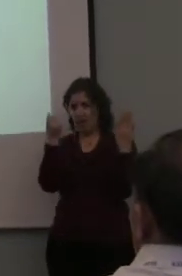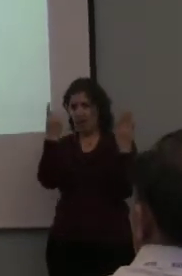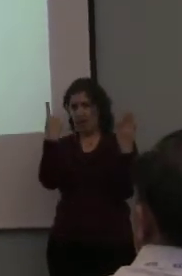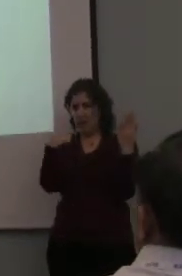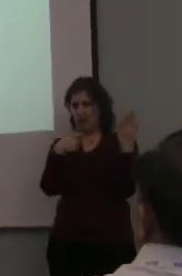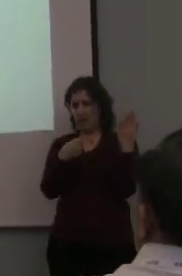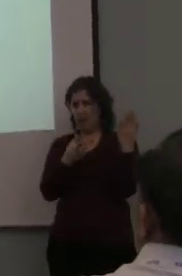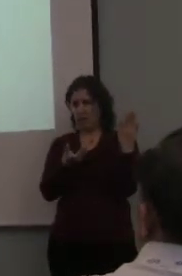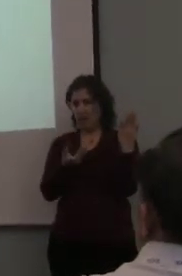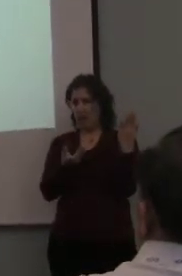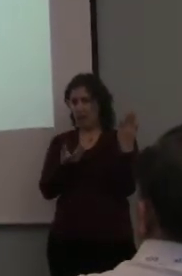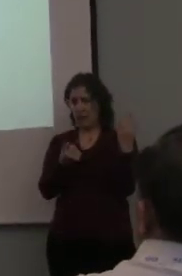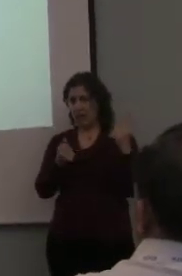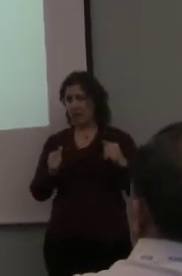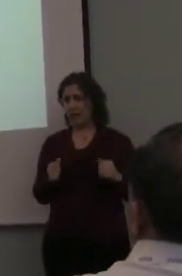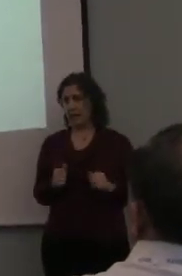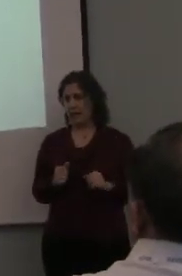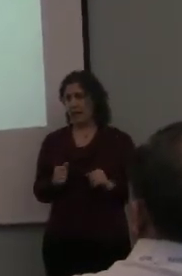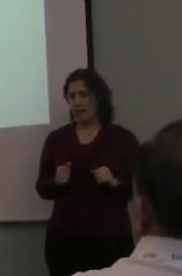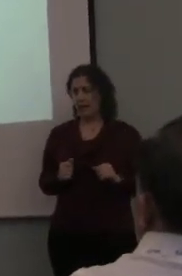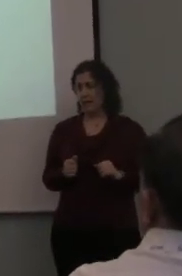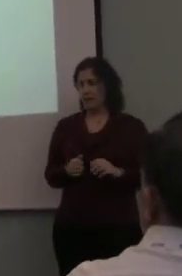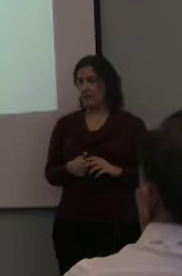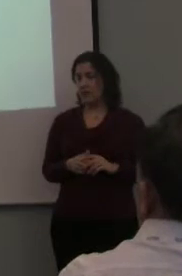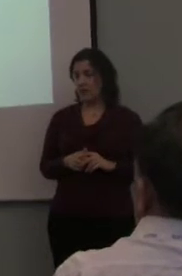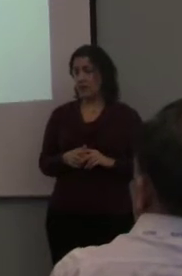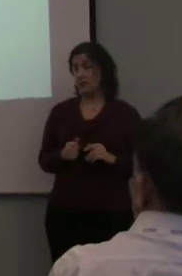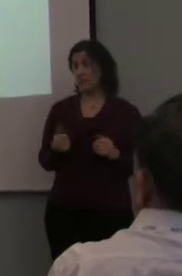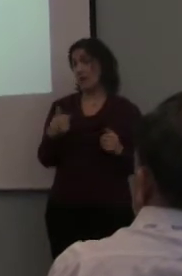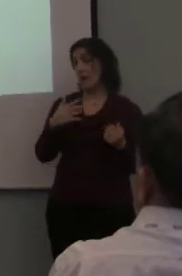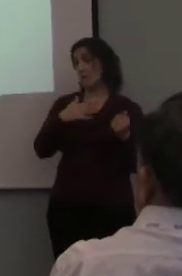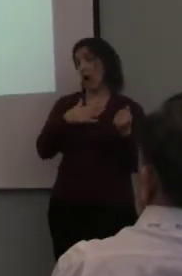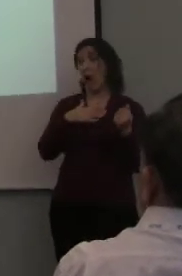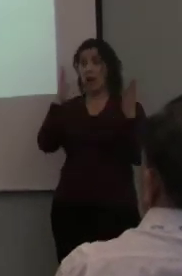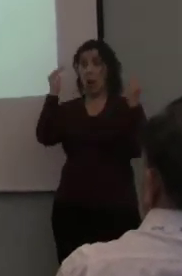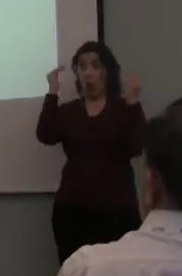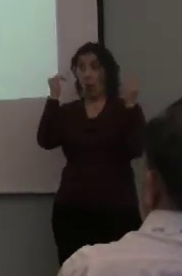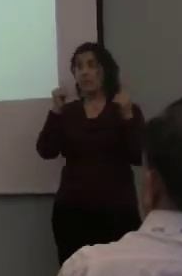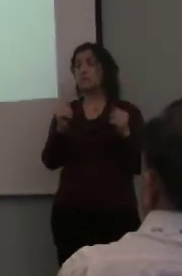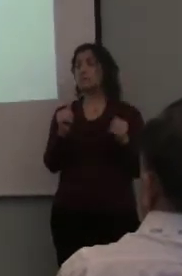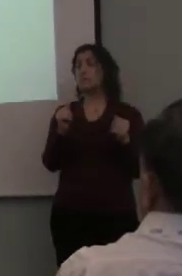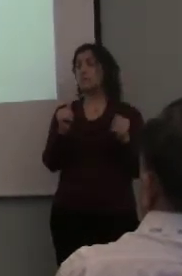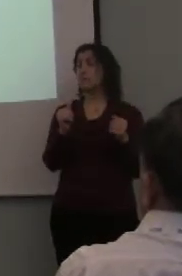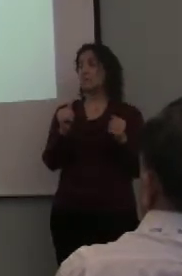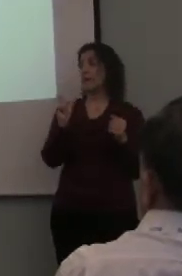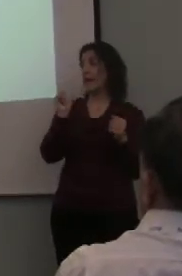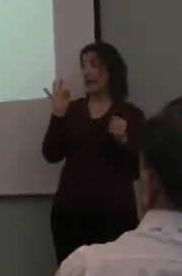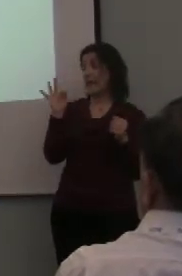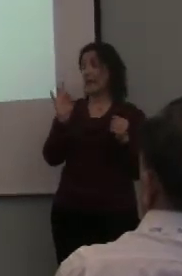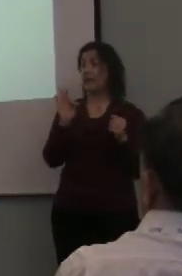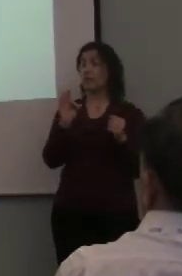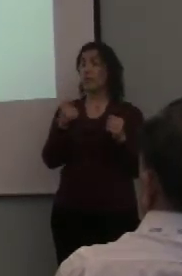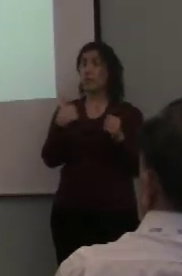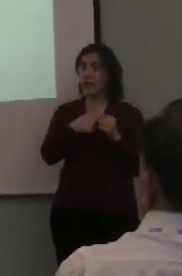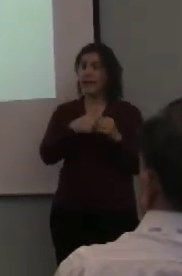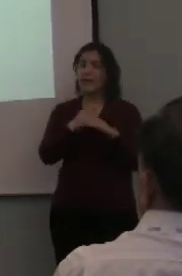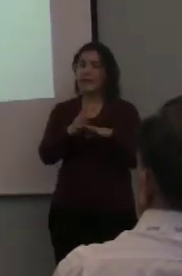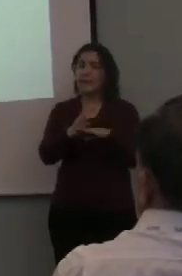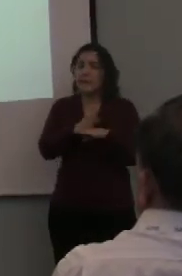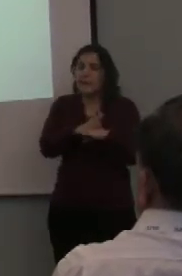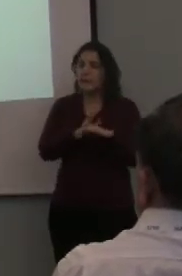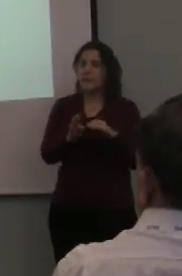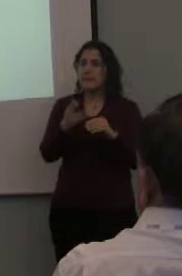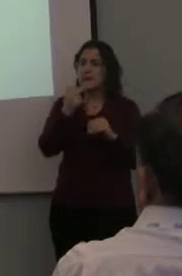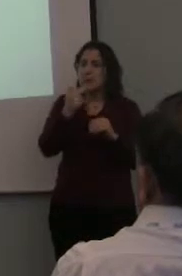And my hope is that if we take these small steps, if we